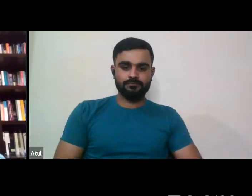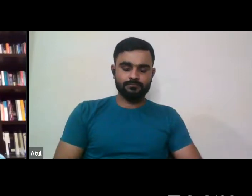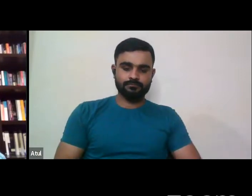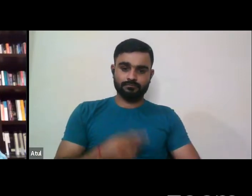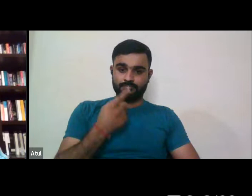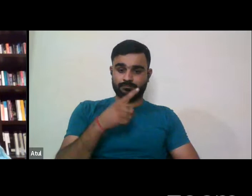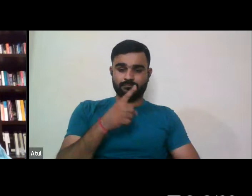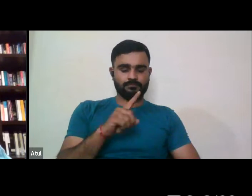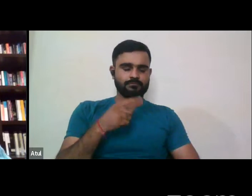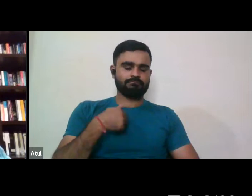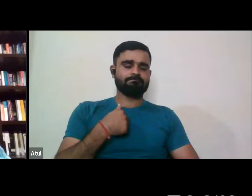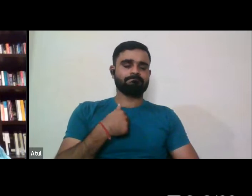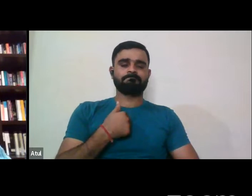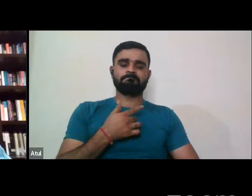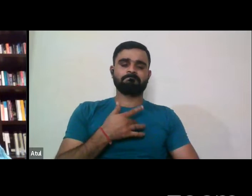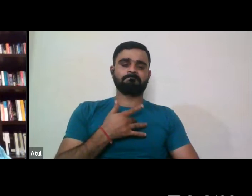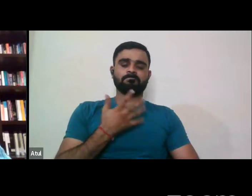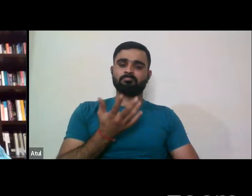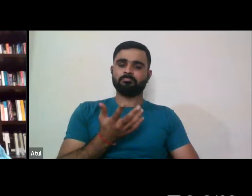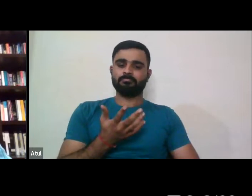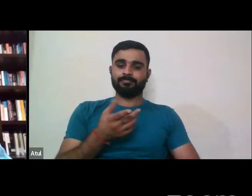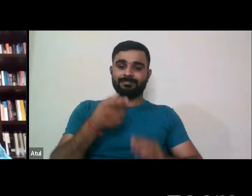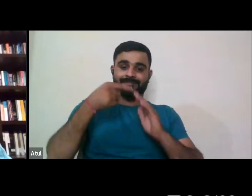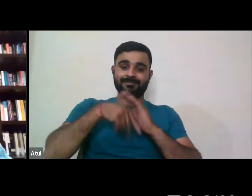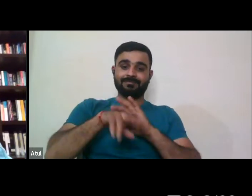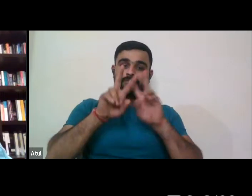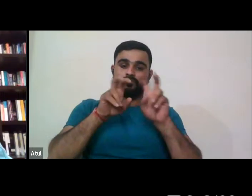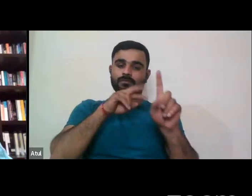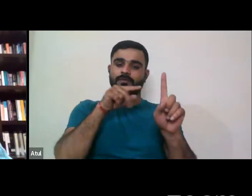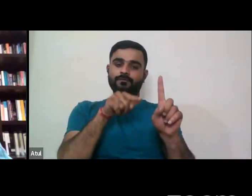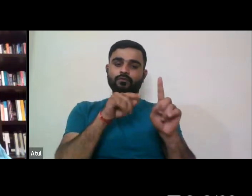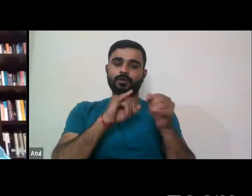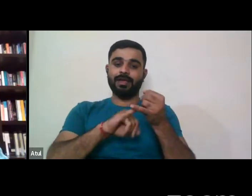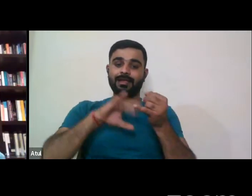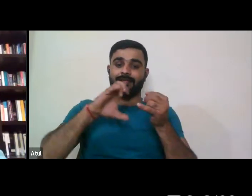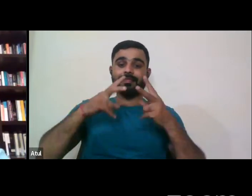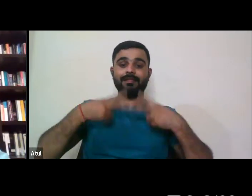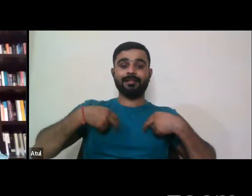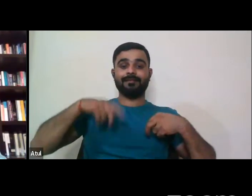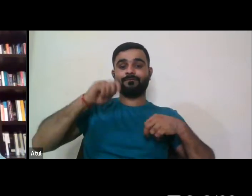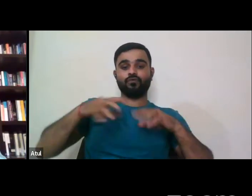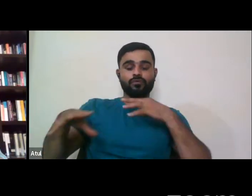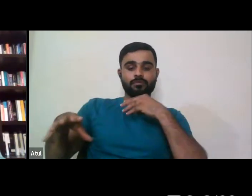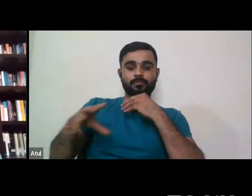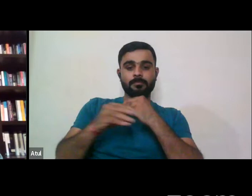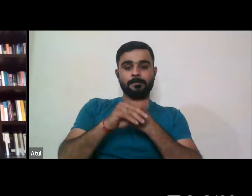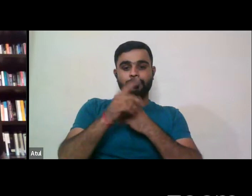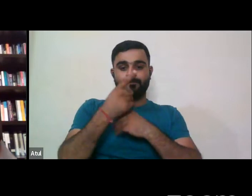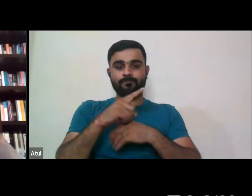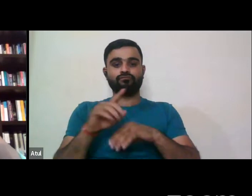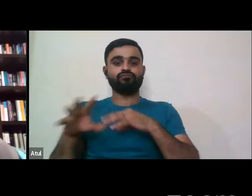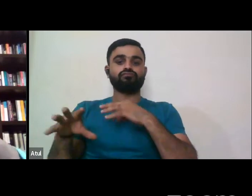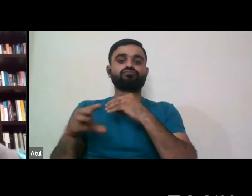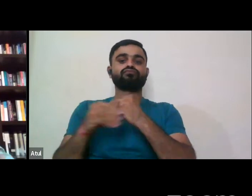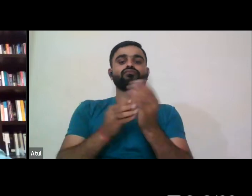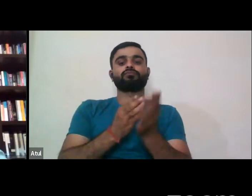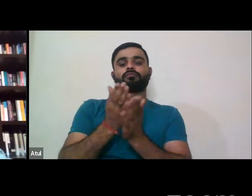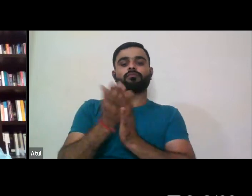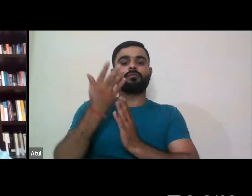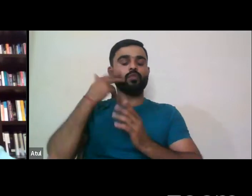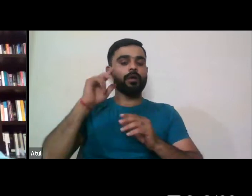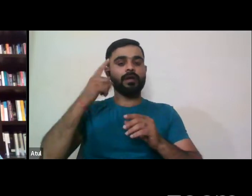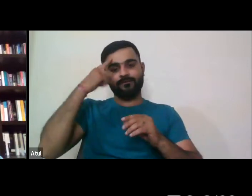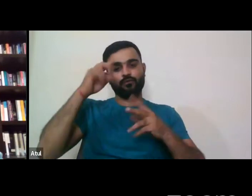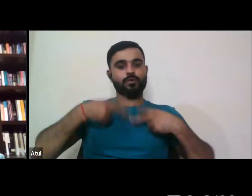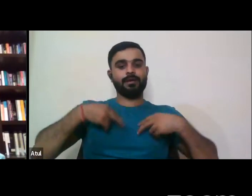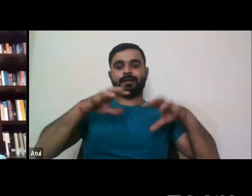Right. And I think in this aspect, the Supreme Court is treading on the right path when it comes to